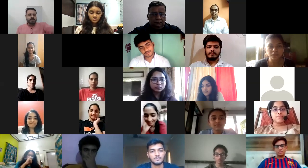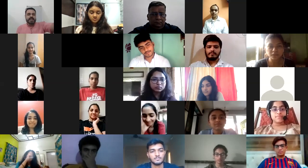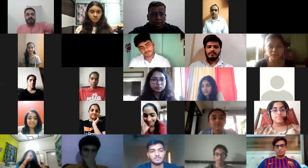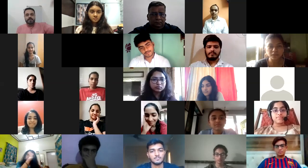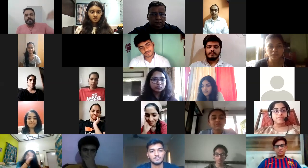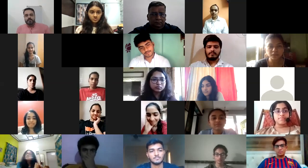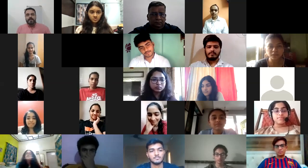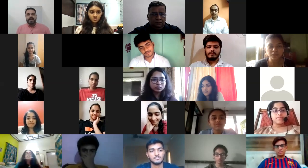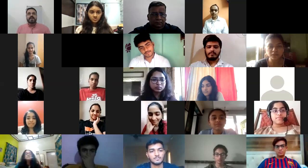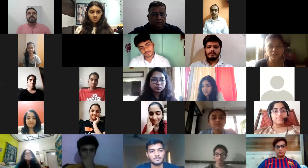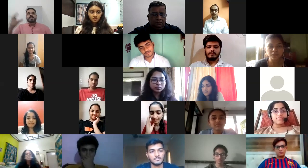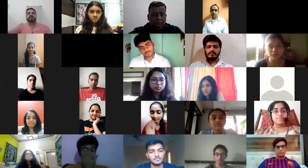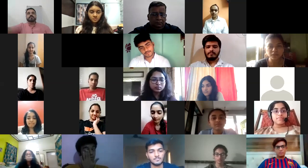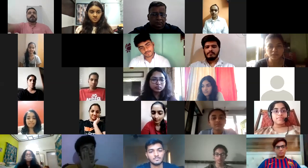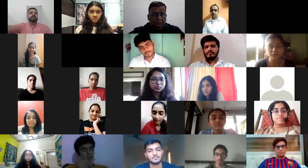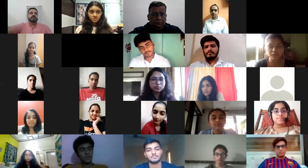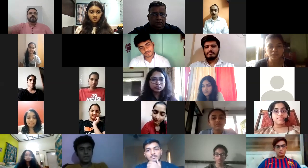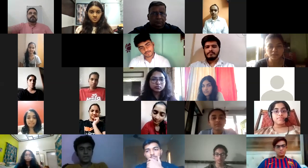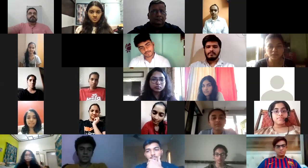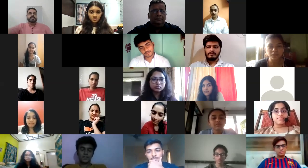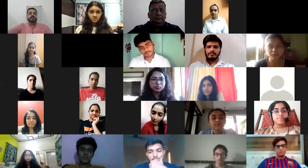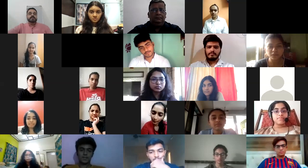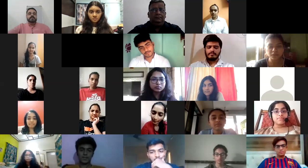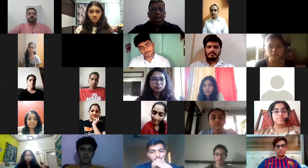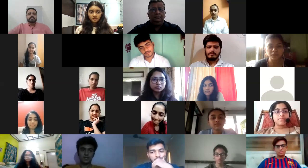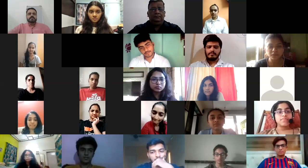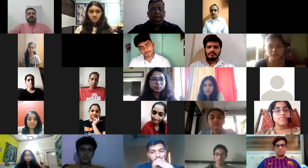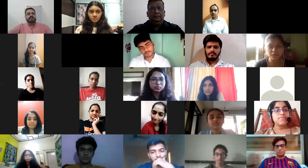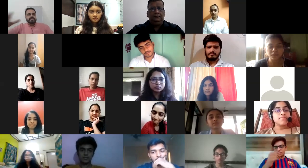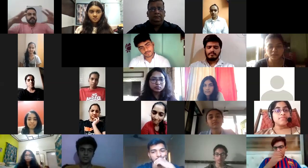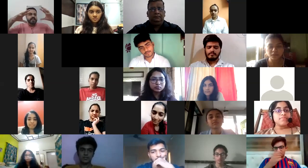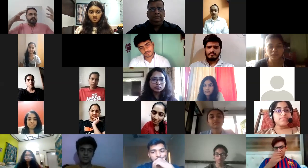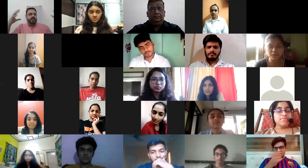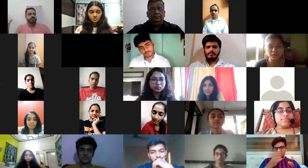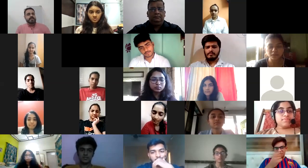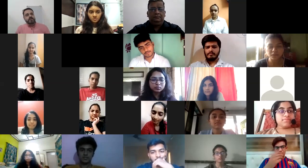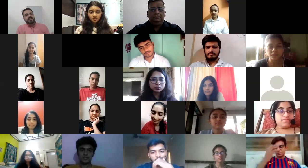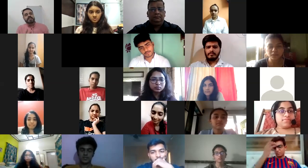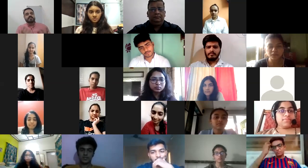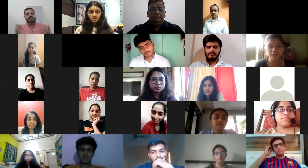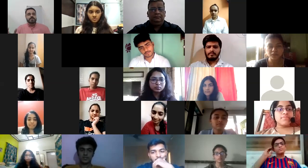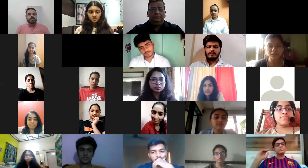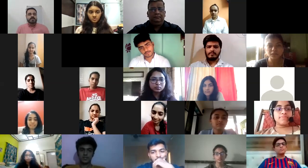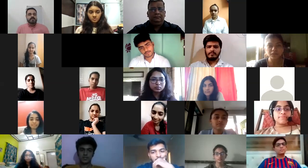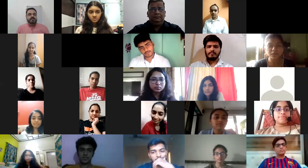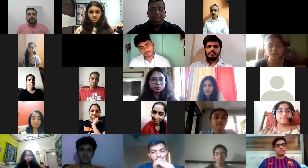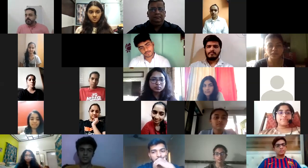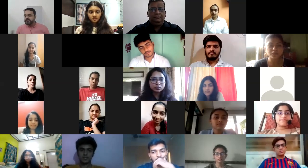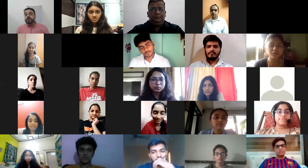my colleague Gopal will say the hearing impaired community has already devised on new words for